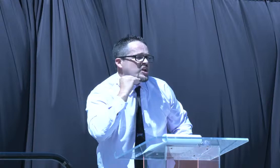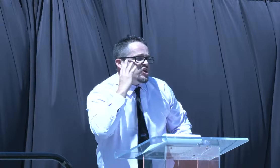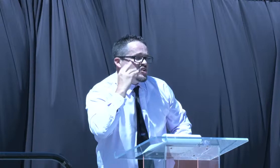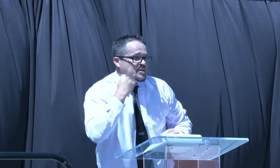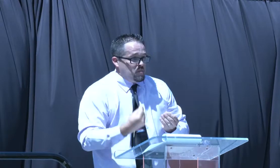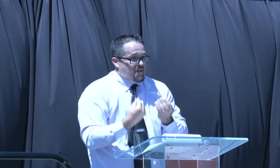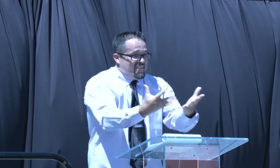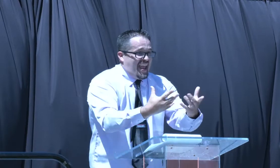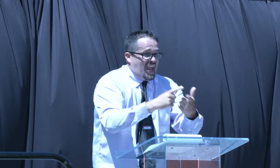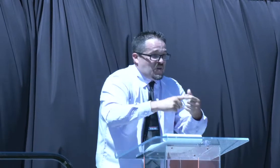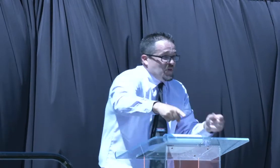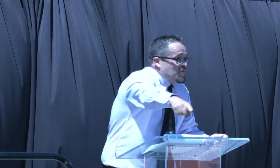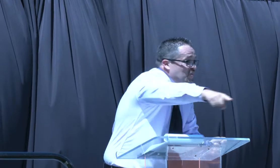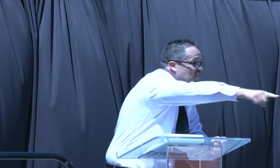offer.